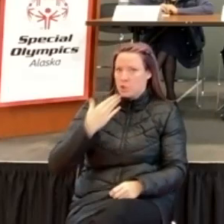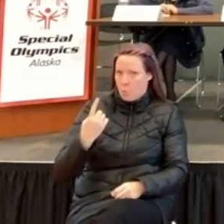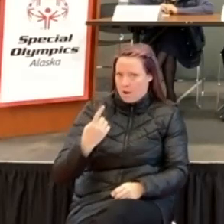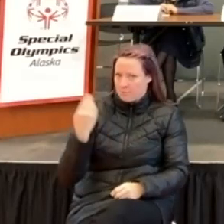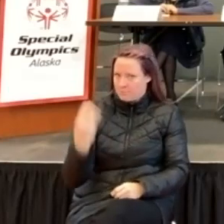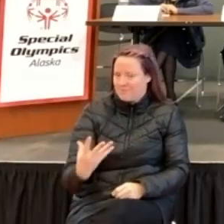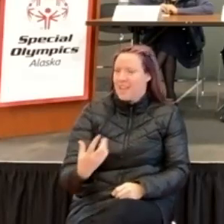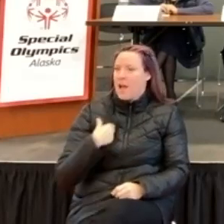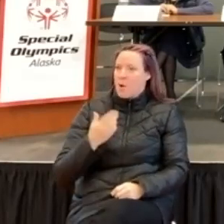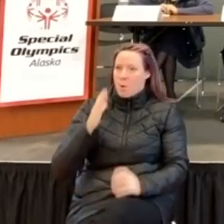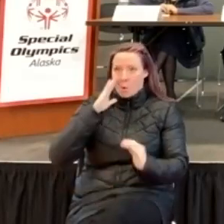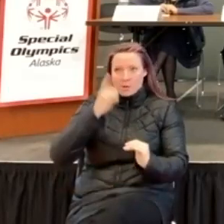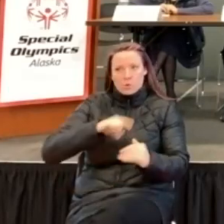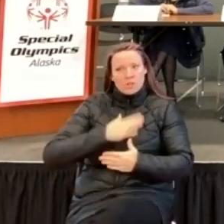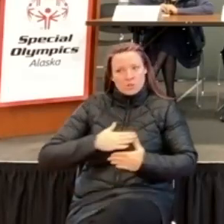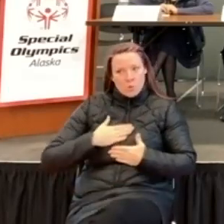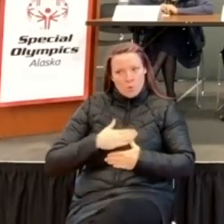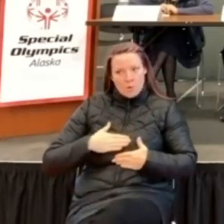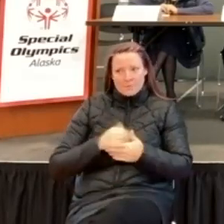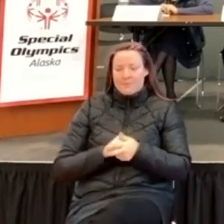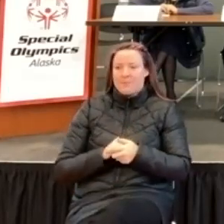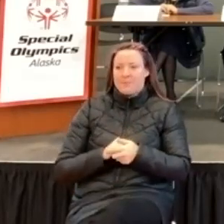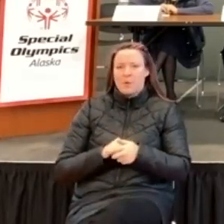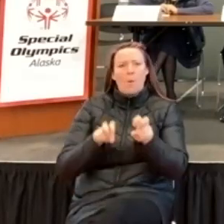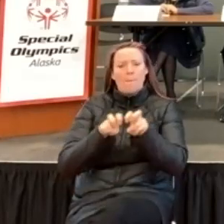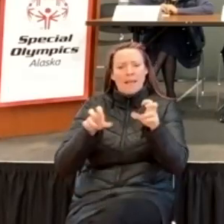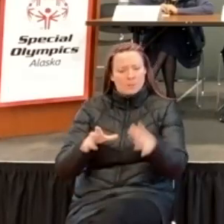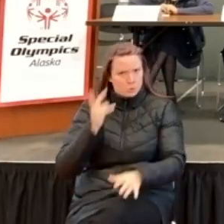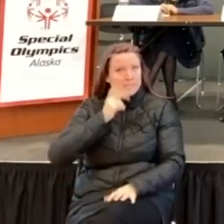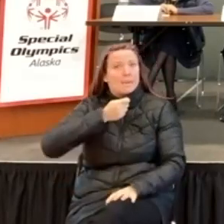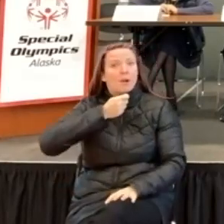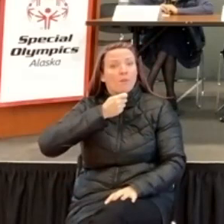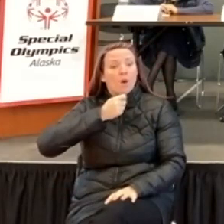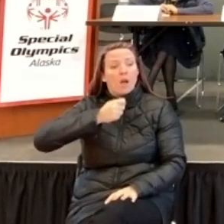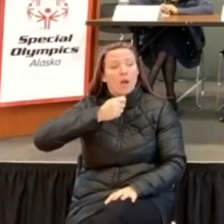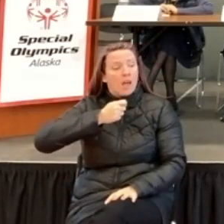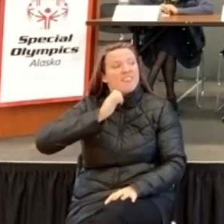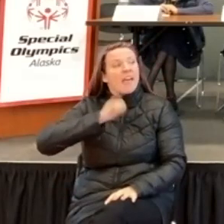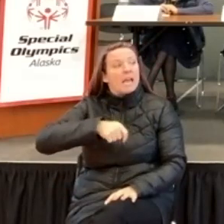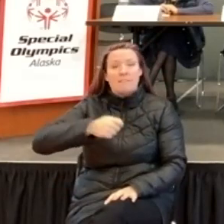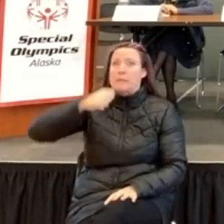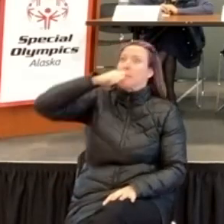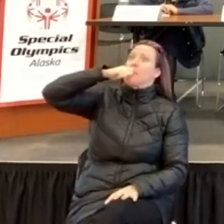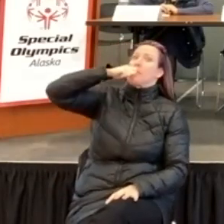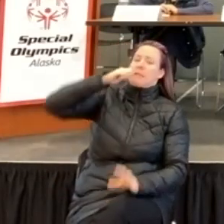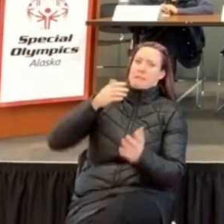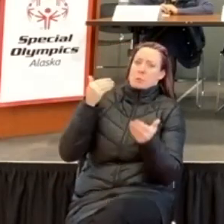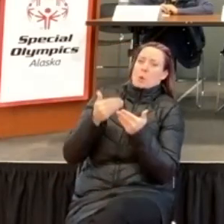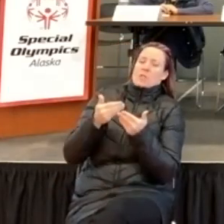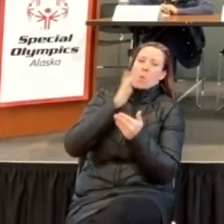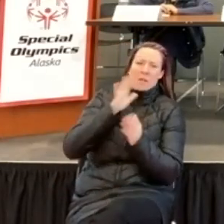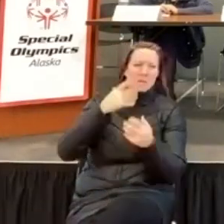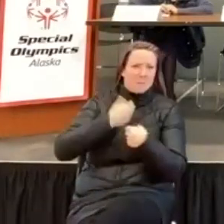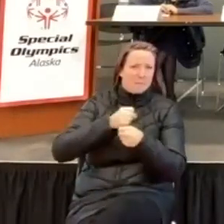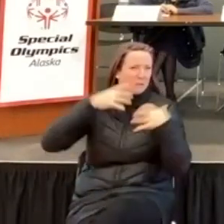you guys enjoy it. Okay, panelists, you see about where I'm holding the microphone? Yeah, if you get it too close to your mouth, it starts to make